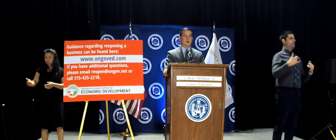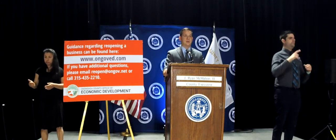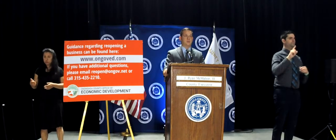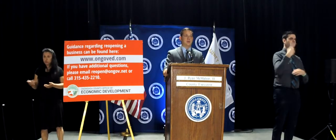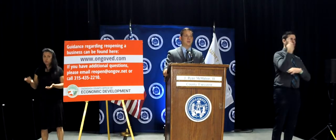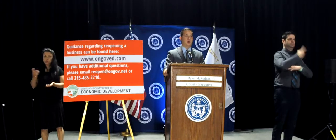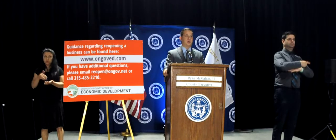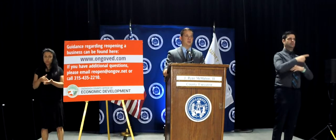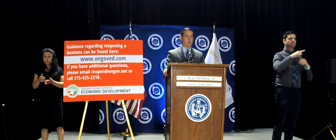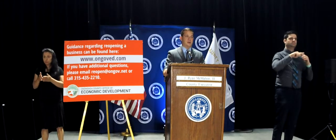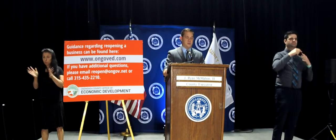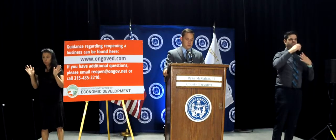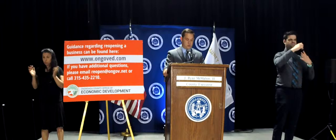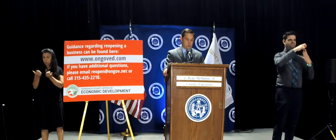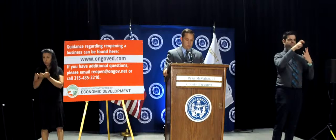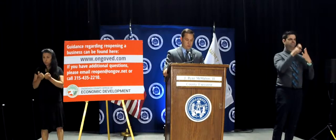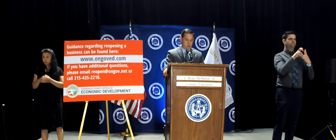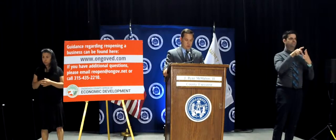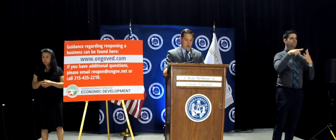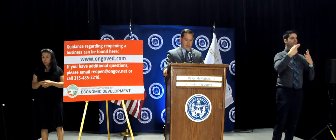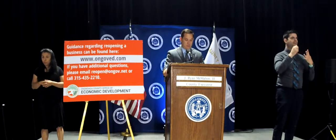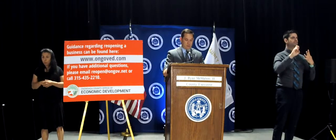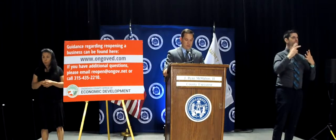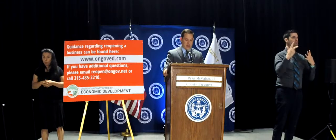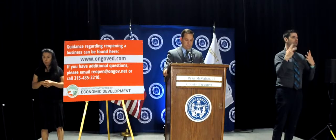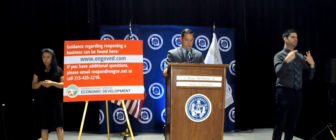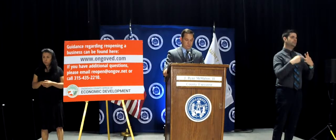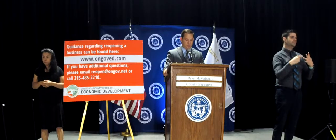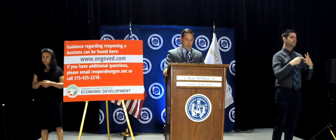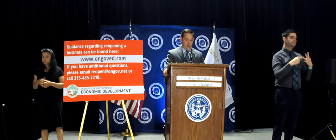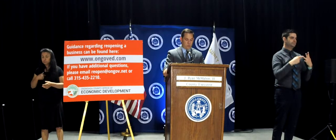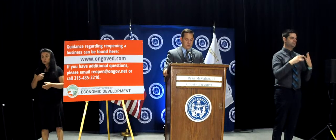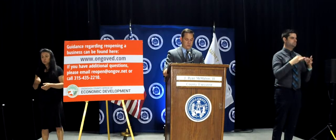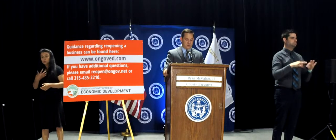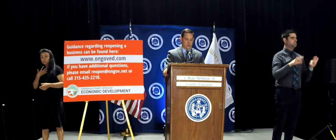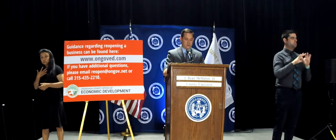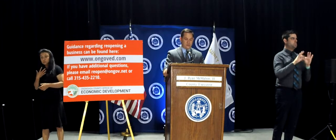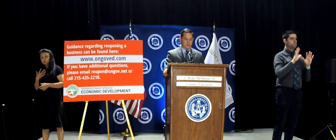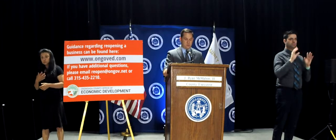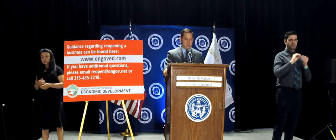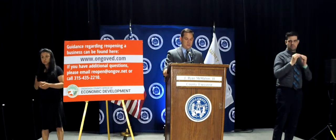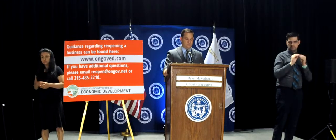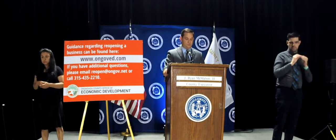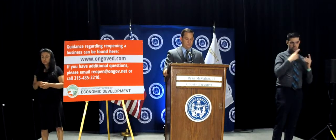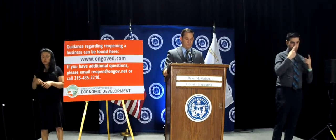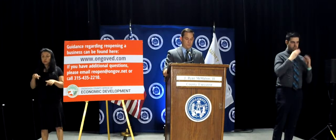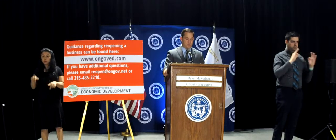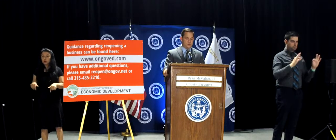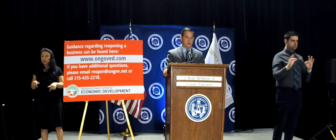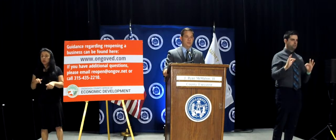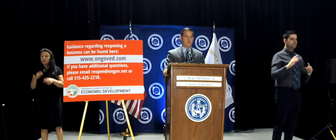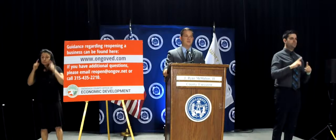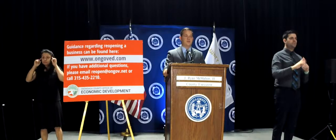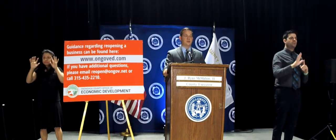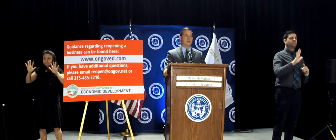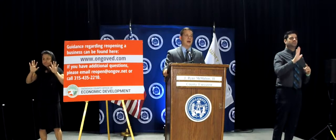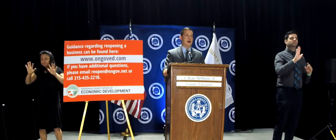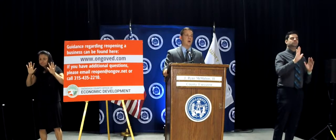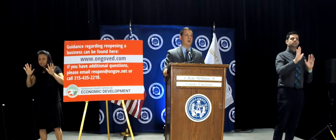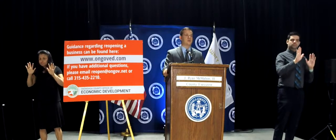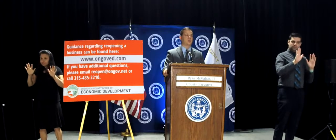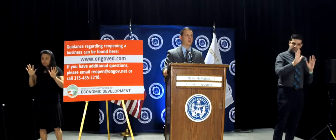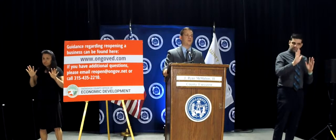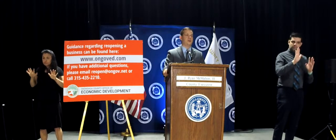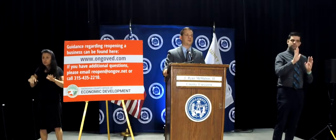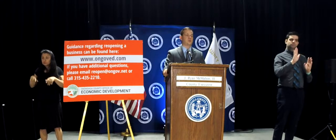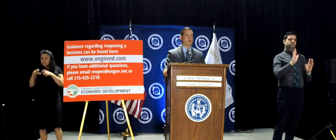Sunday in the beginning part of this process. So happy with that. We still need to be diligent and vigilant